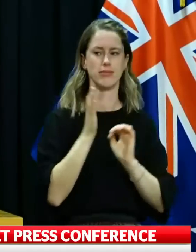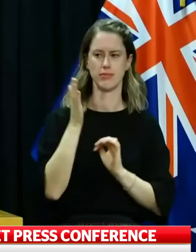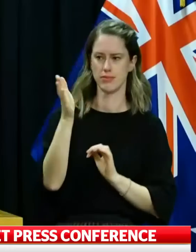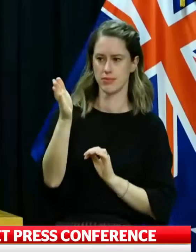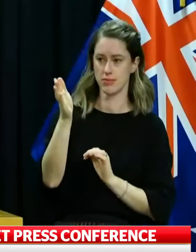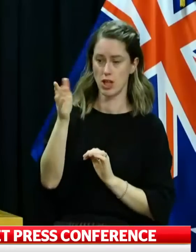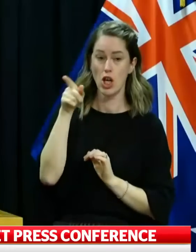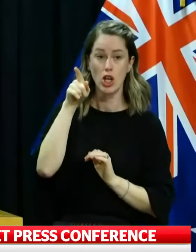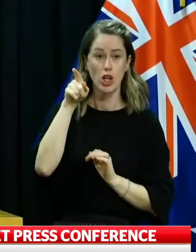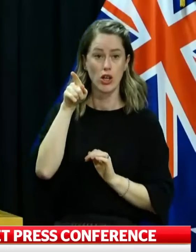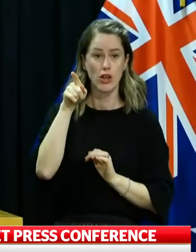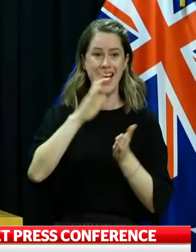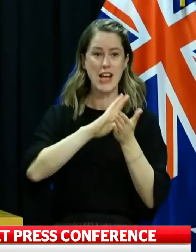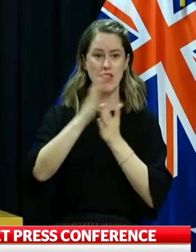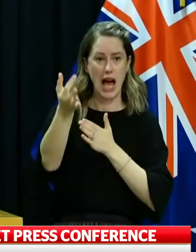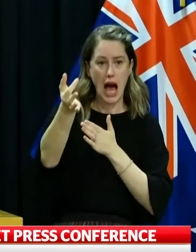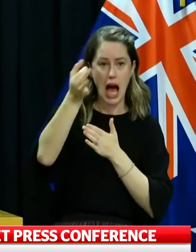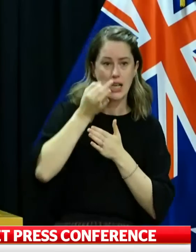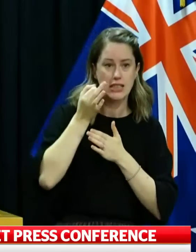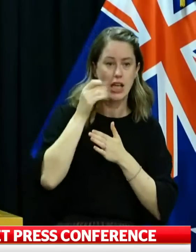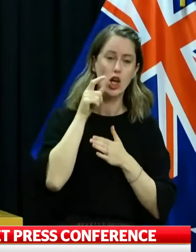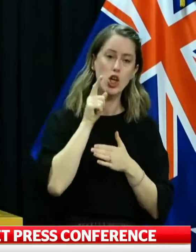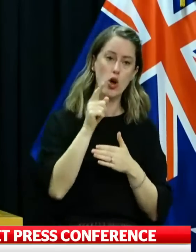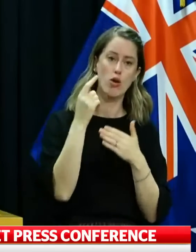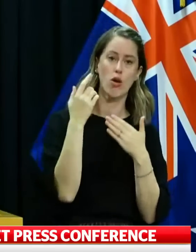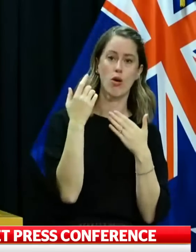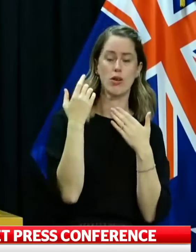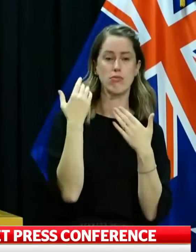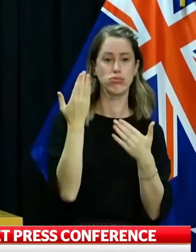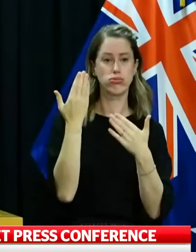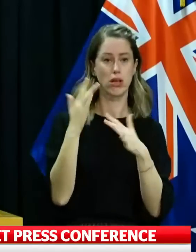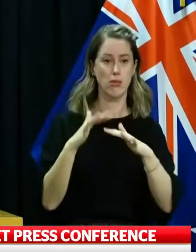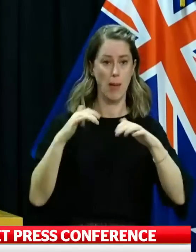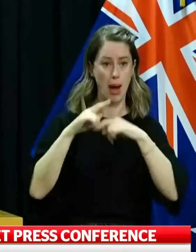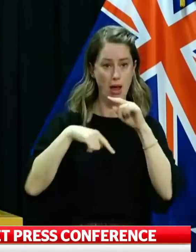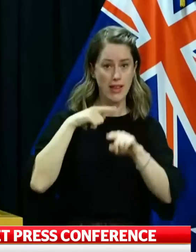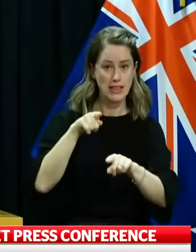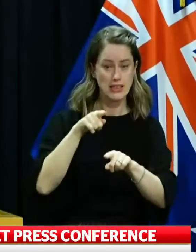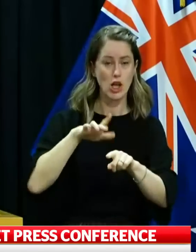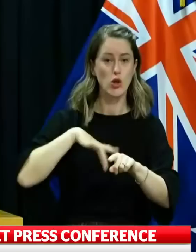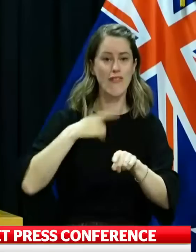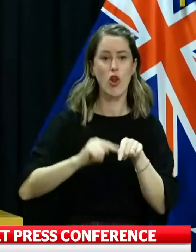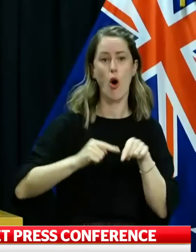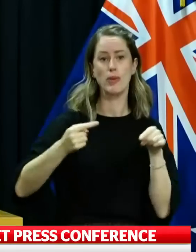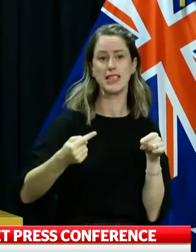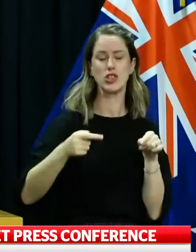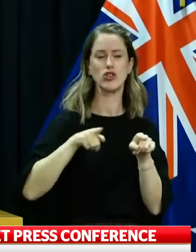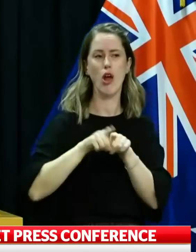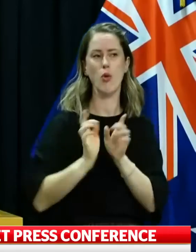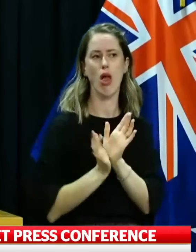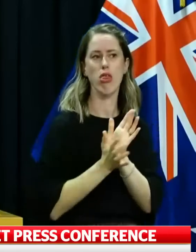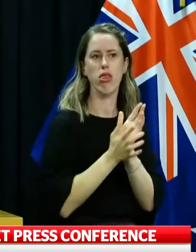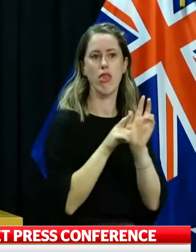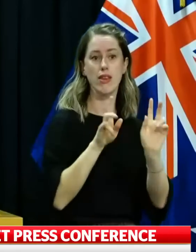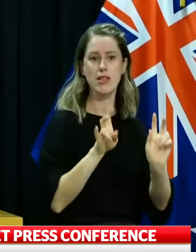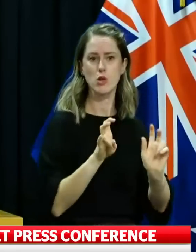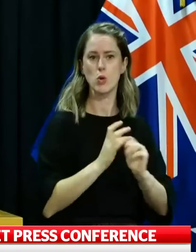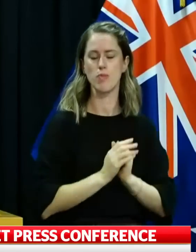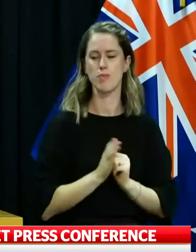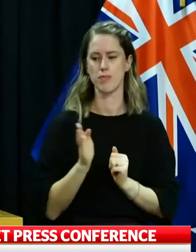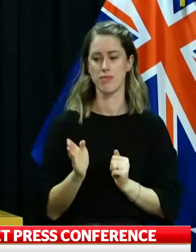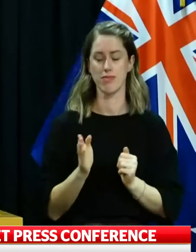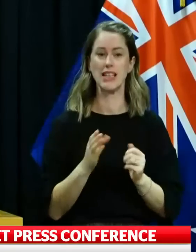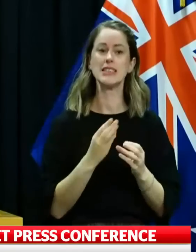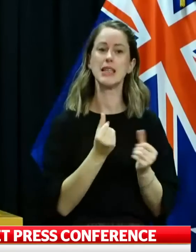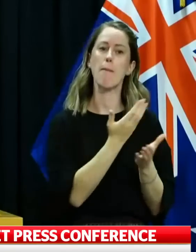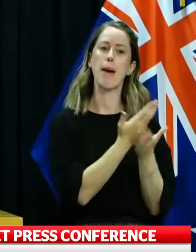about that. Is it your view that the opposition is playing politics over this issue? It's my view that we do have a clear escalation at the moment in